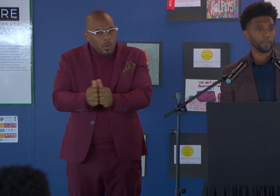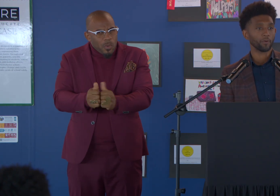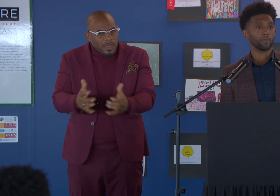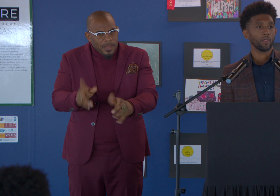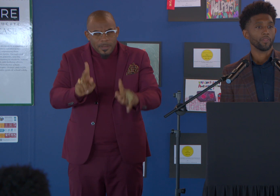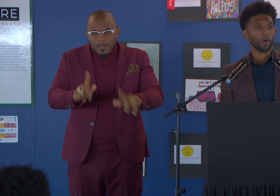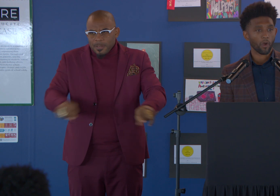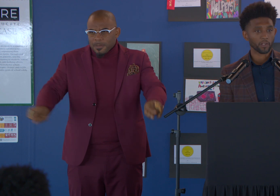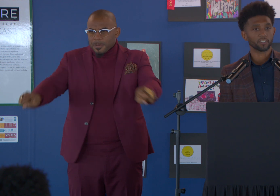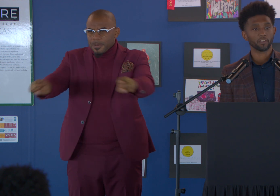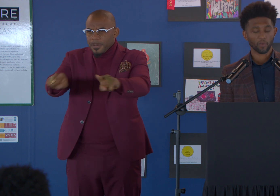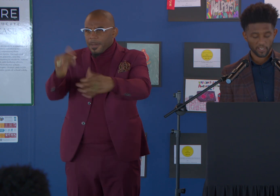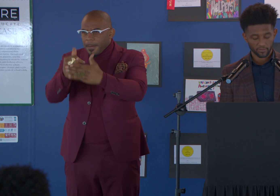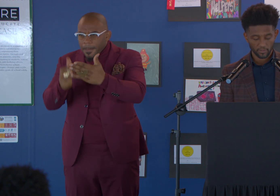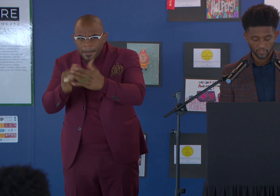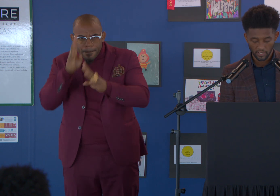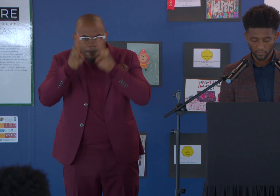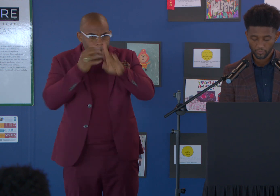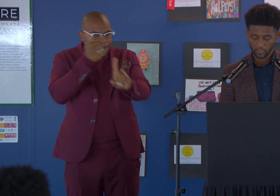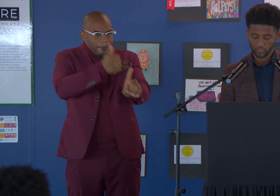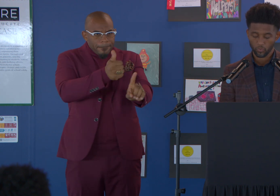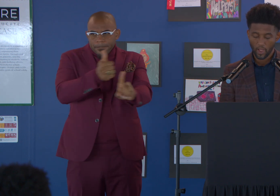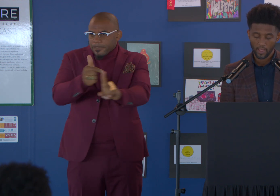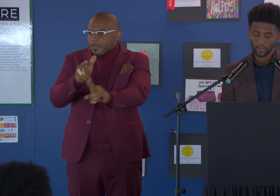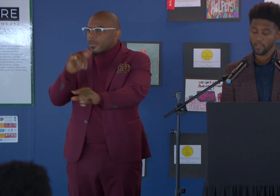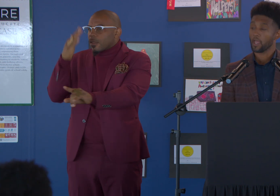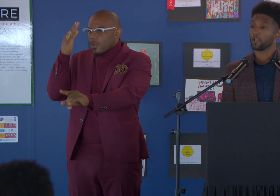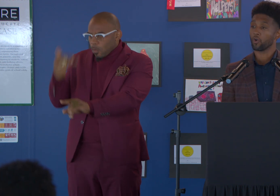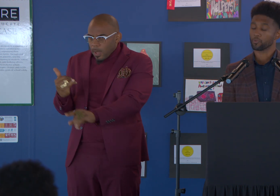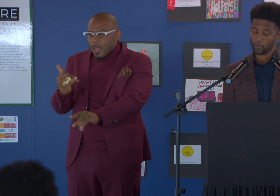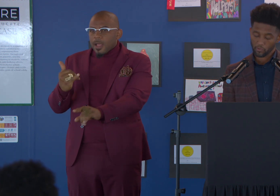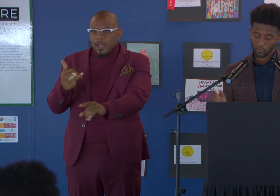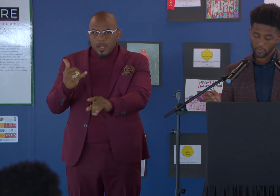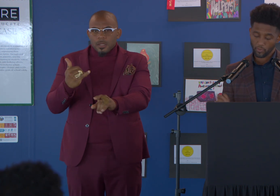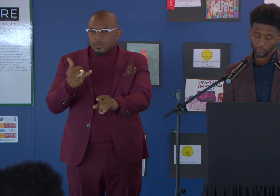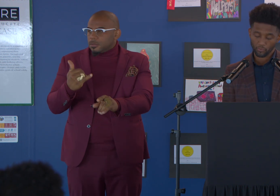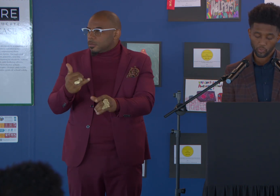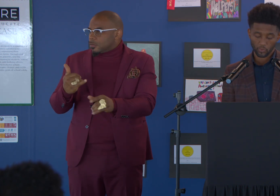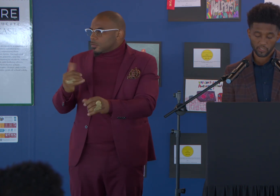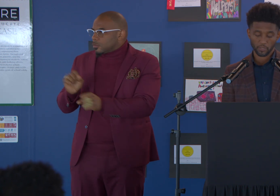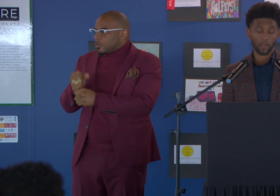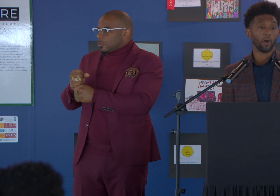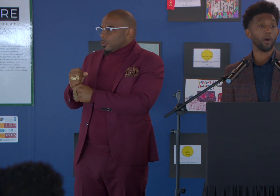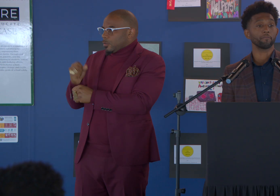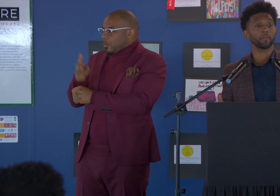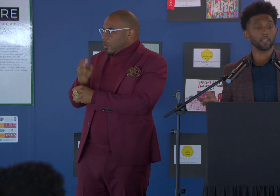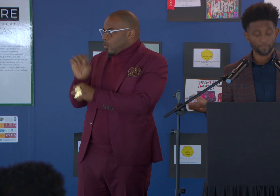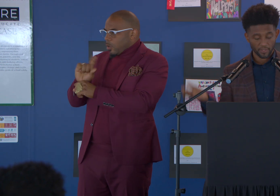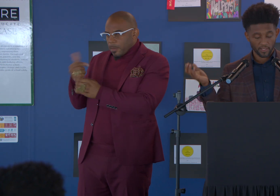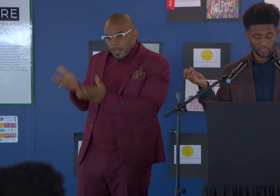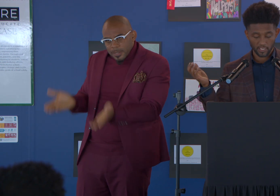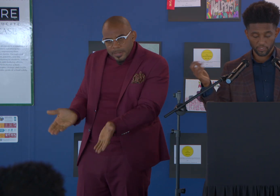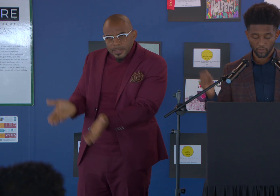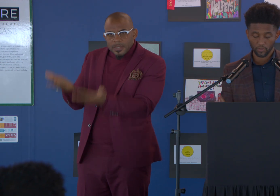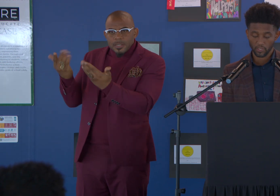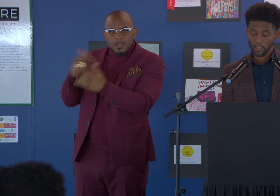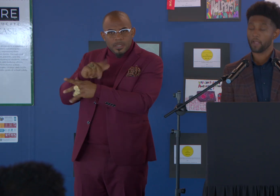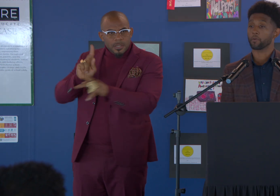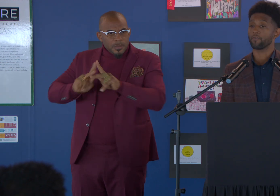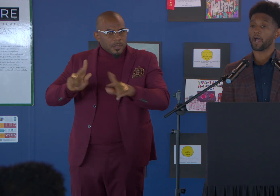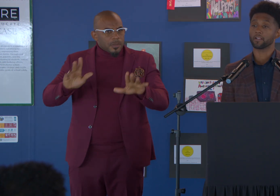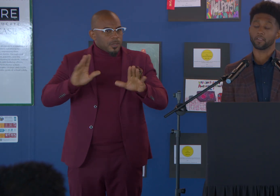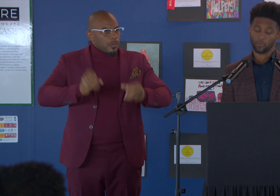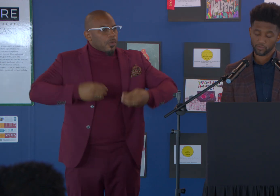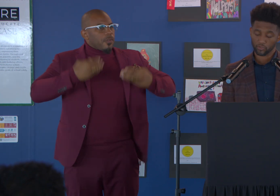without the people, the artists and creators themselves, which is why a large part of Create Baltimore's work is about uplifting these folks